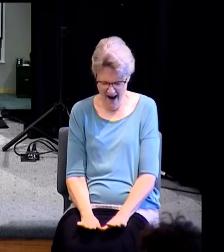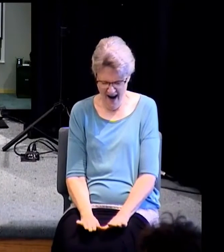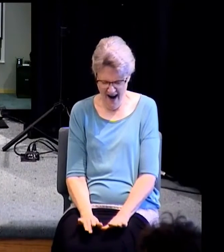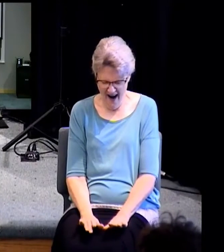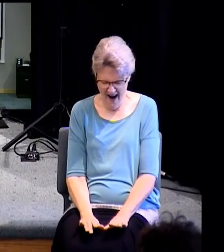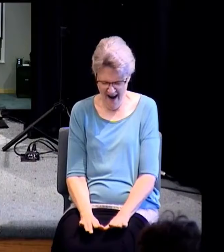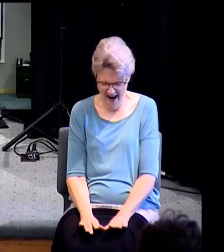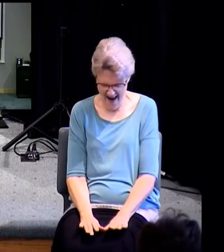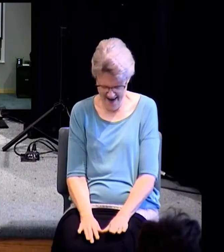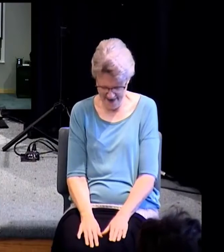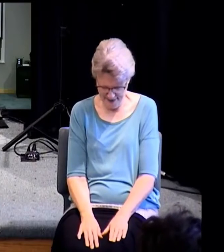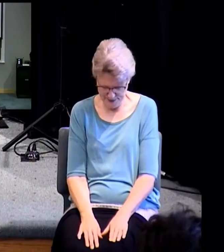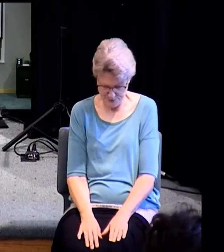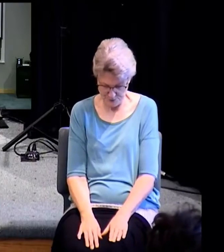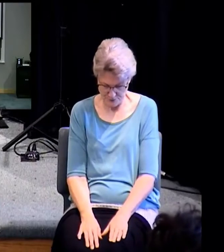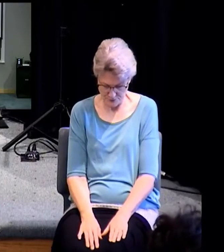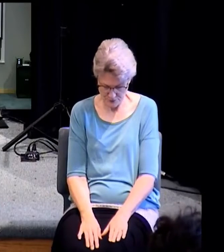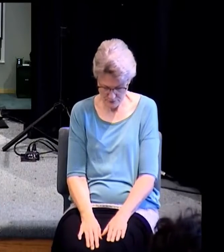These altars